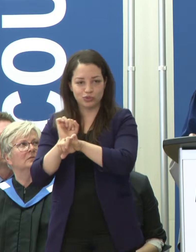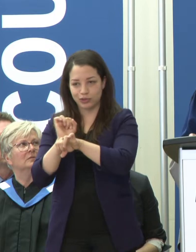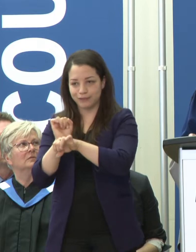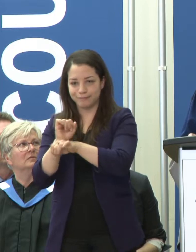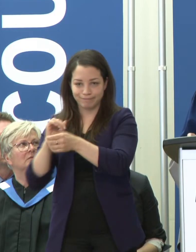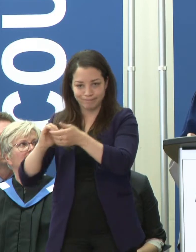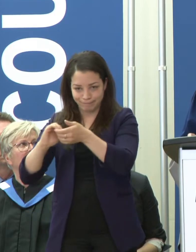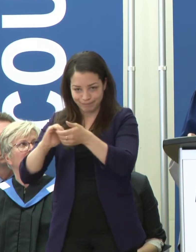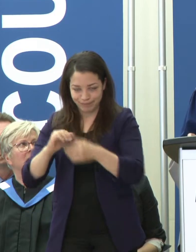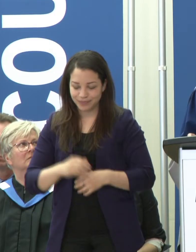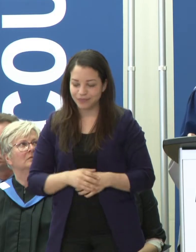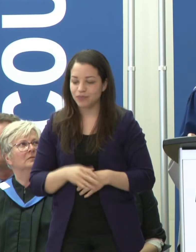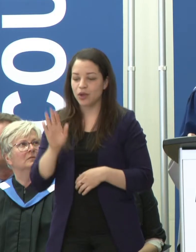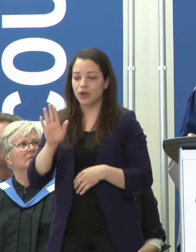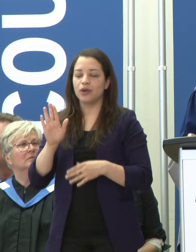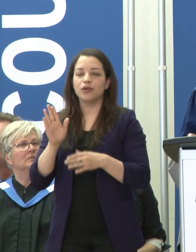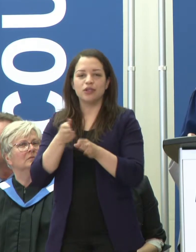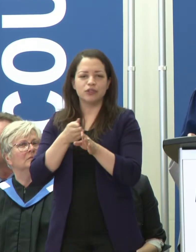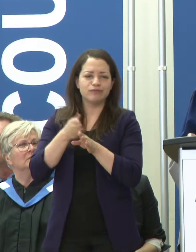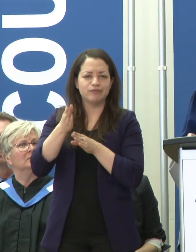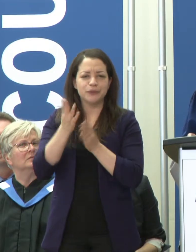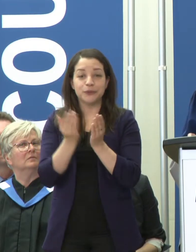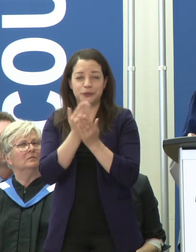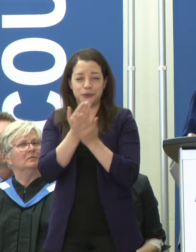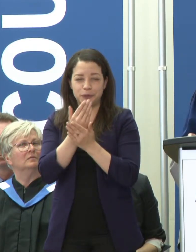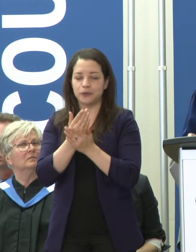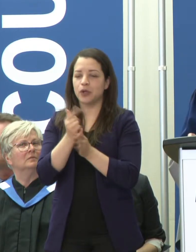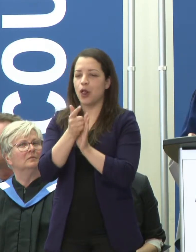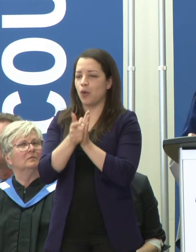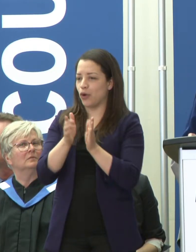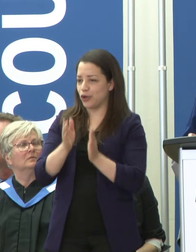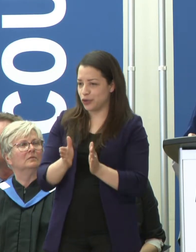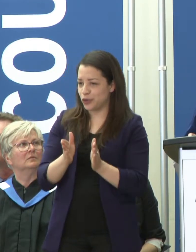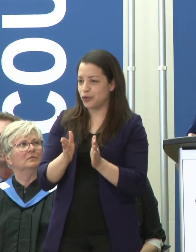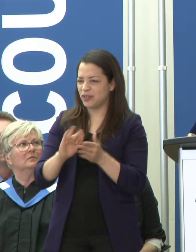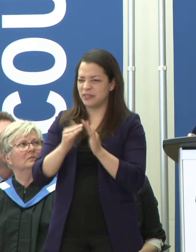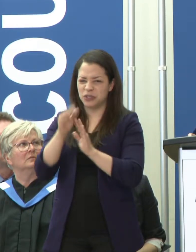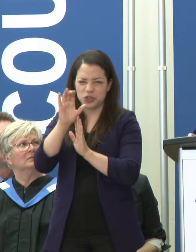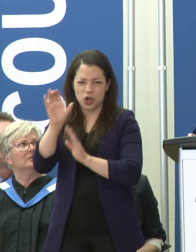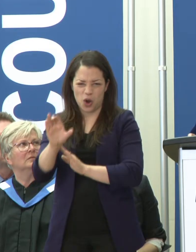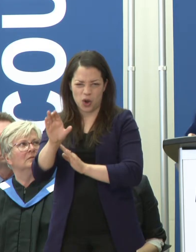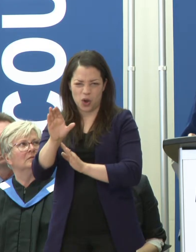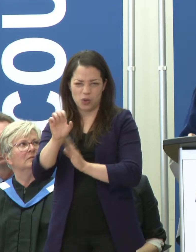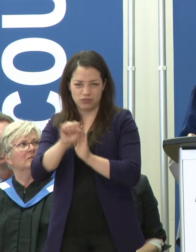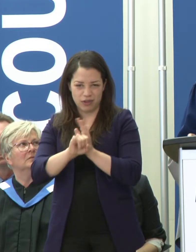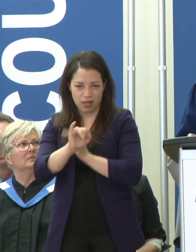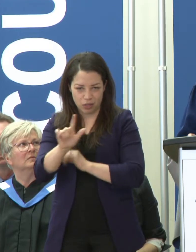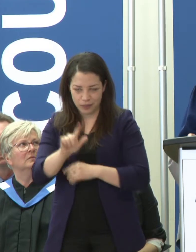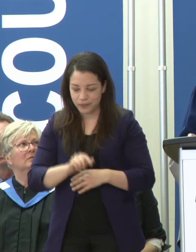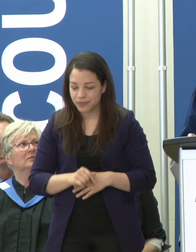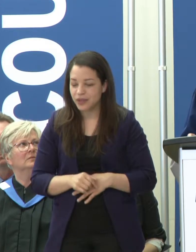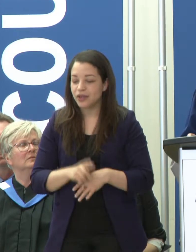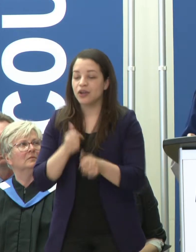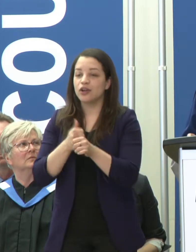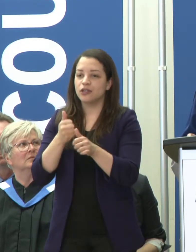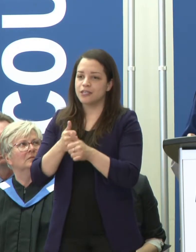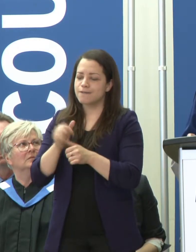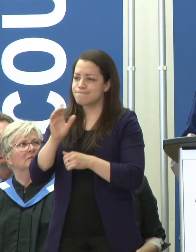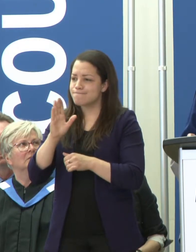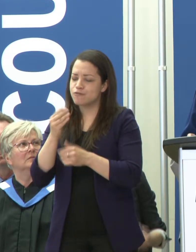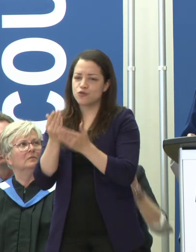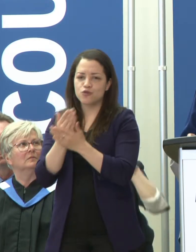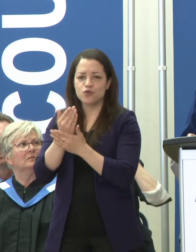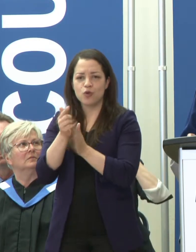lawyer working in the legal department in the city of Chicago. And one day, while she was hiring a new lawyer to fill a vacant